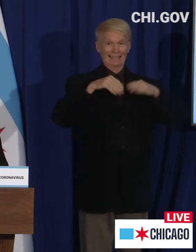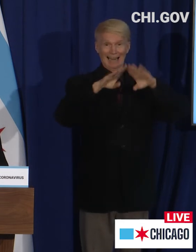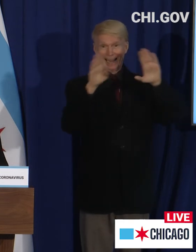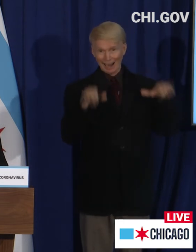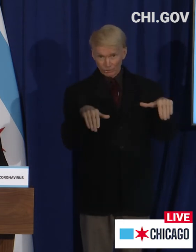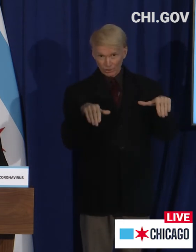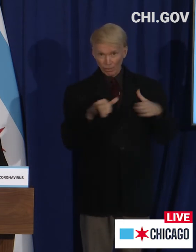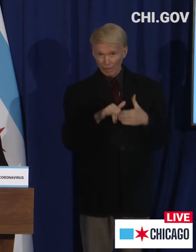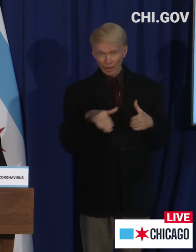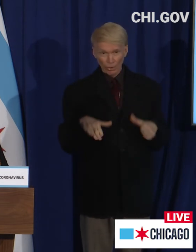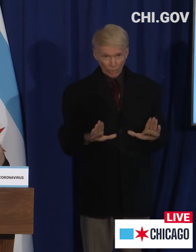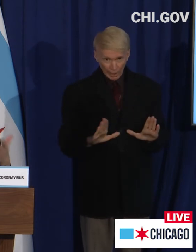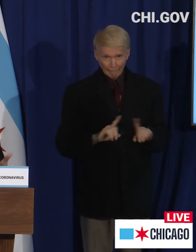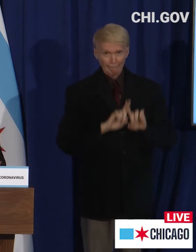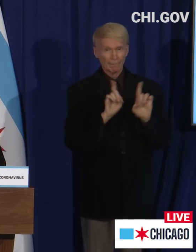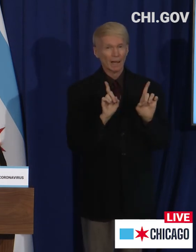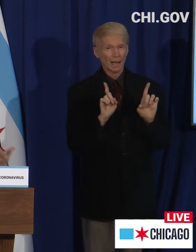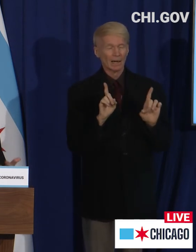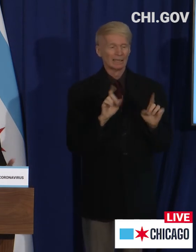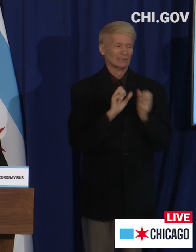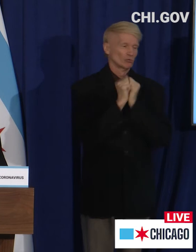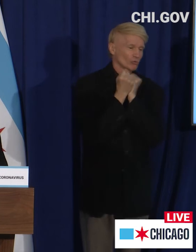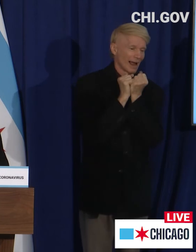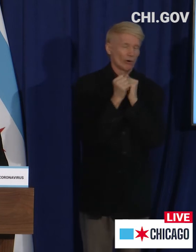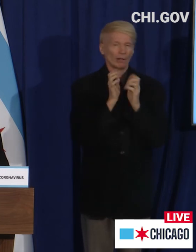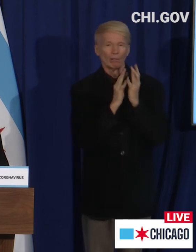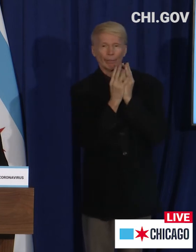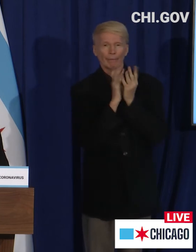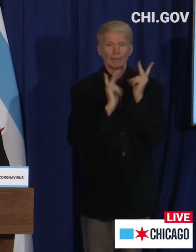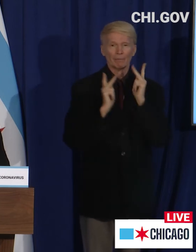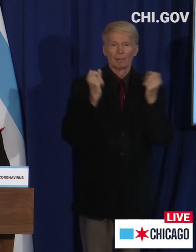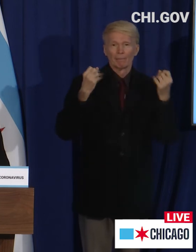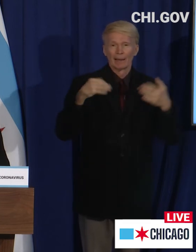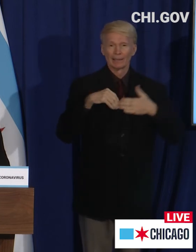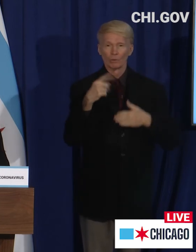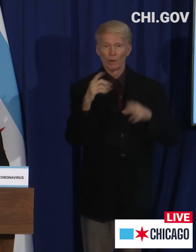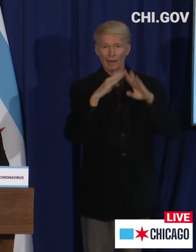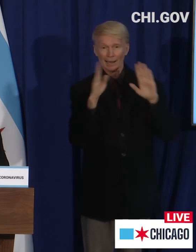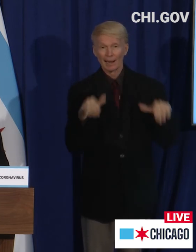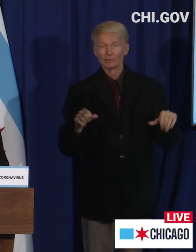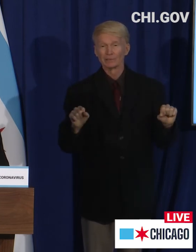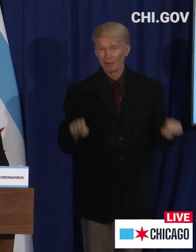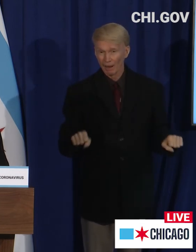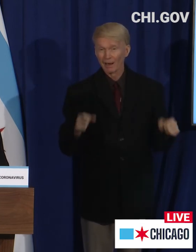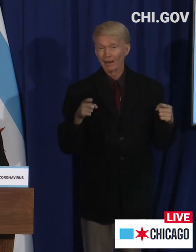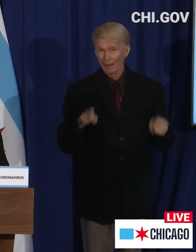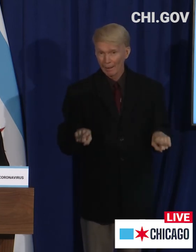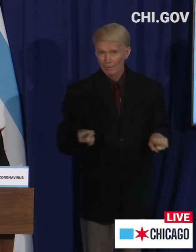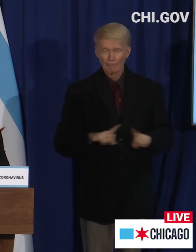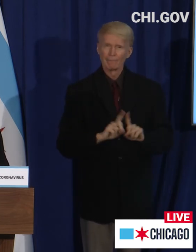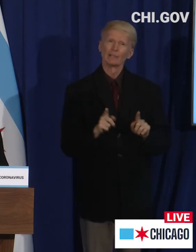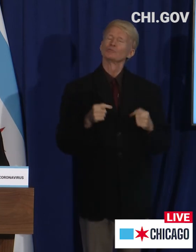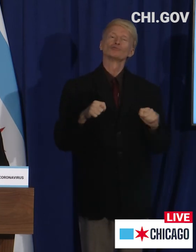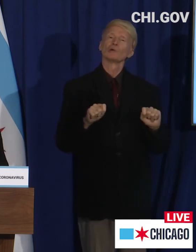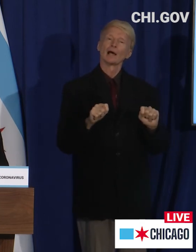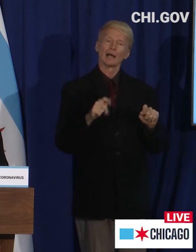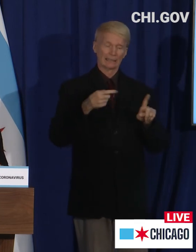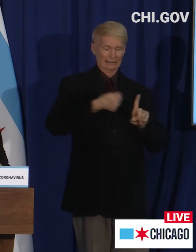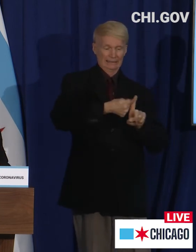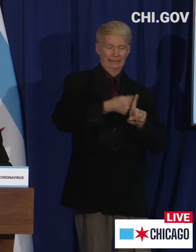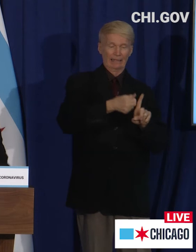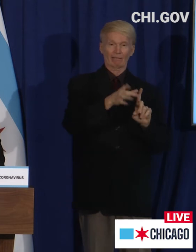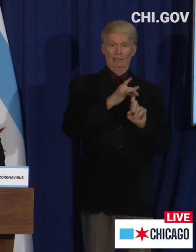this is not possible for everybody, where there's crowded housing, et cetera, but if you are able to, try to have the person who is